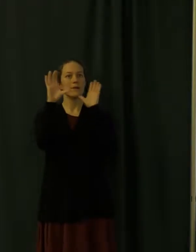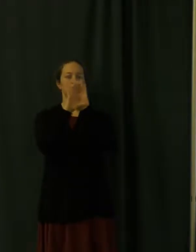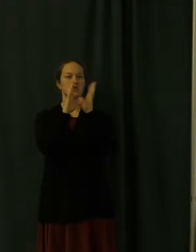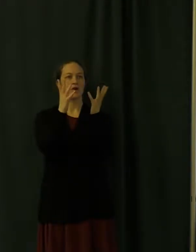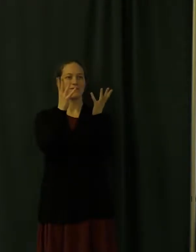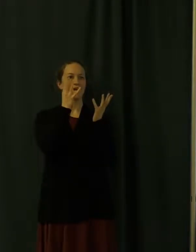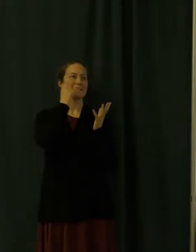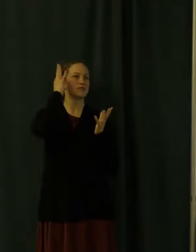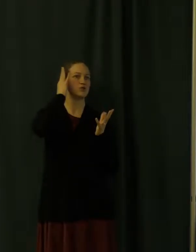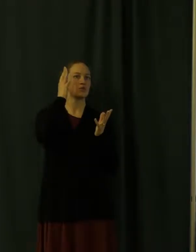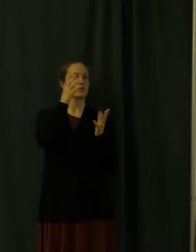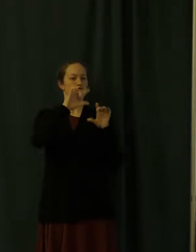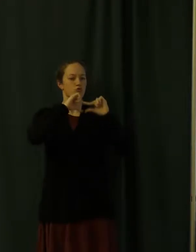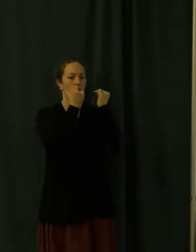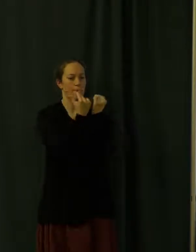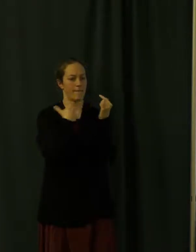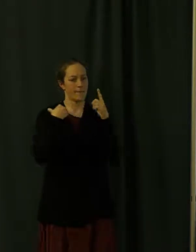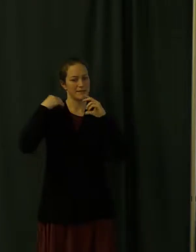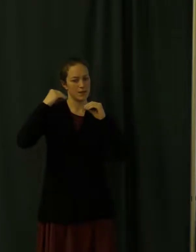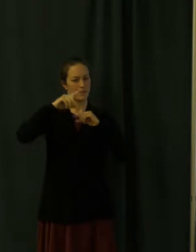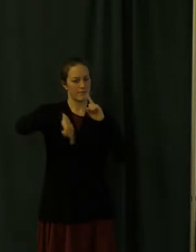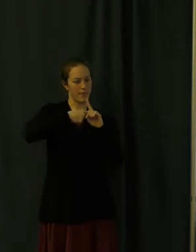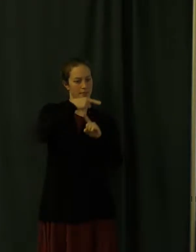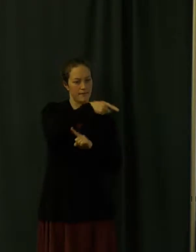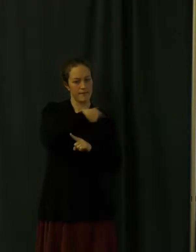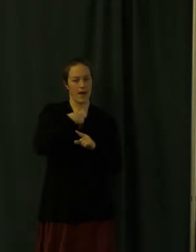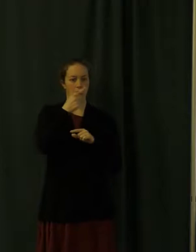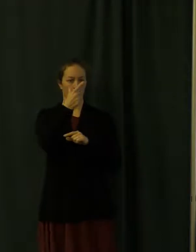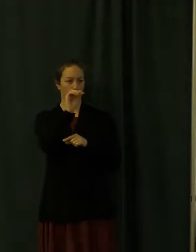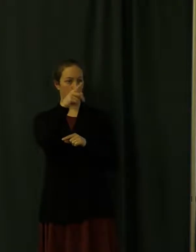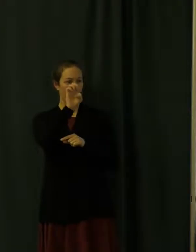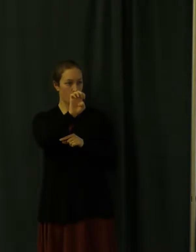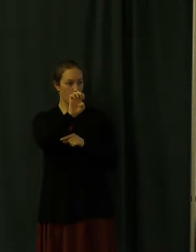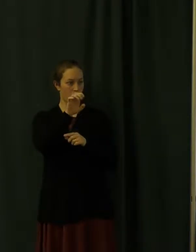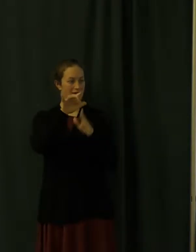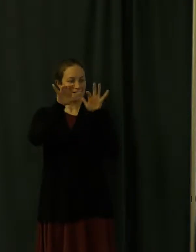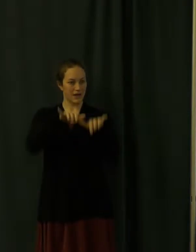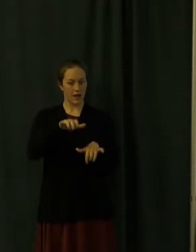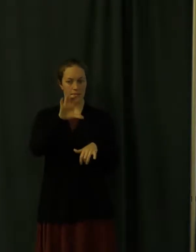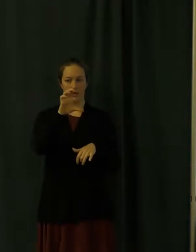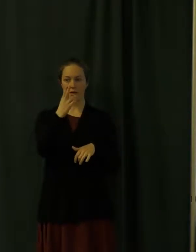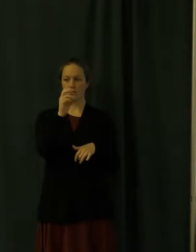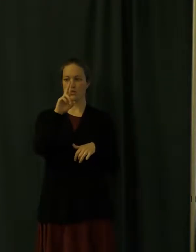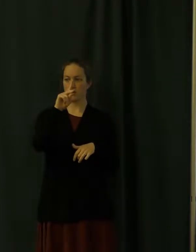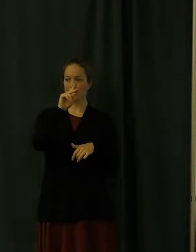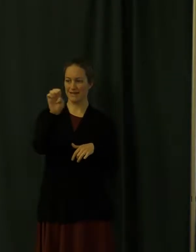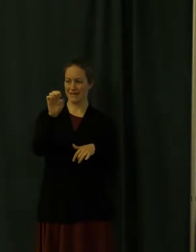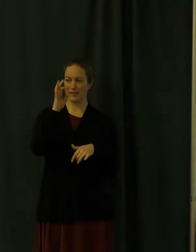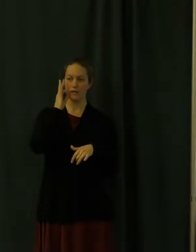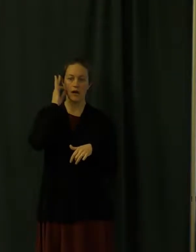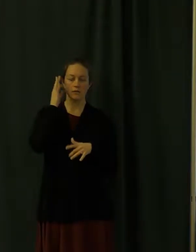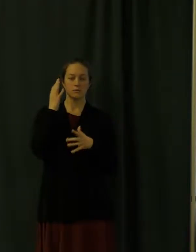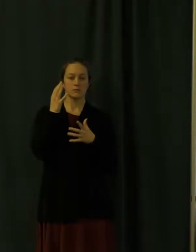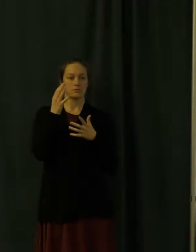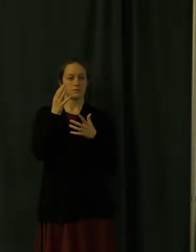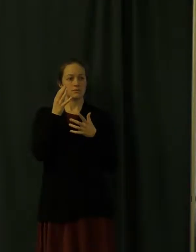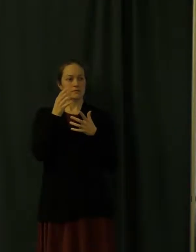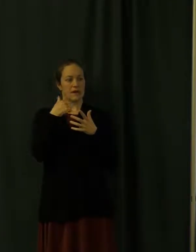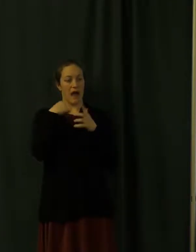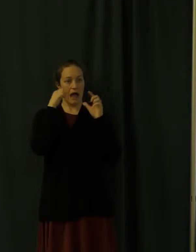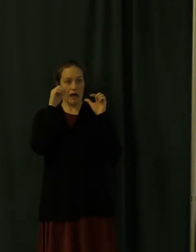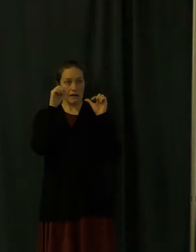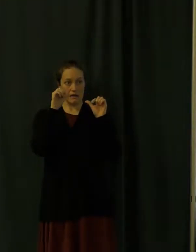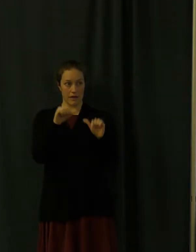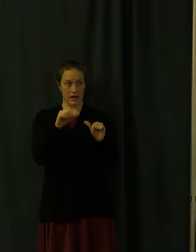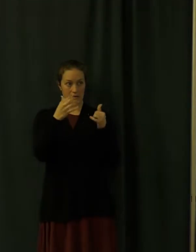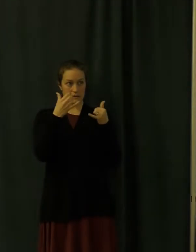tribe I'm teaching, and I go to Google and I type in Cherokee Indians, and I click on it, copy image, and bring it to Microsoft Word, I don't have to do that anymore. No, let